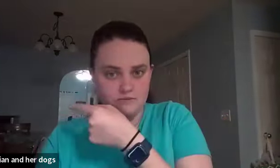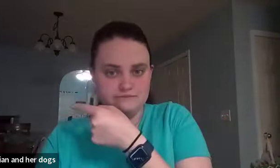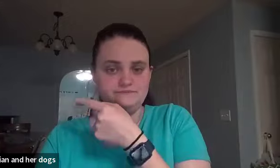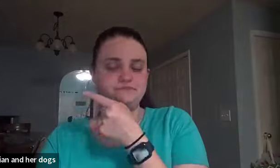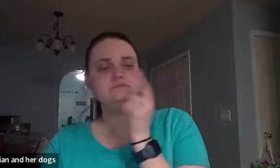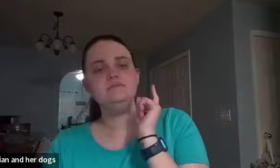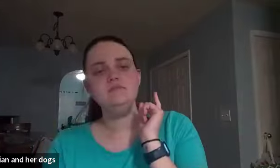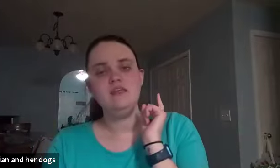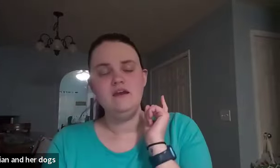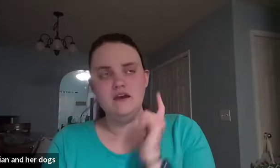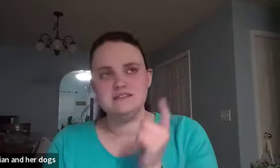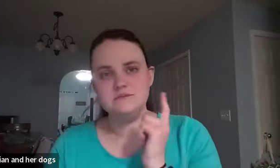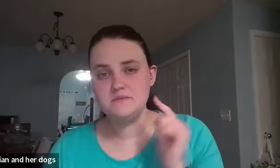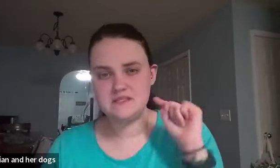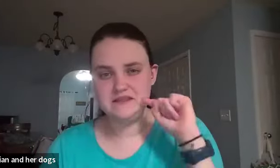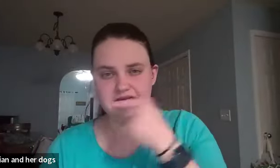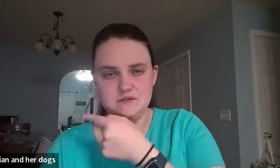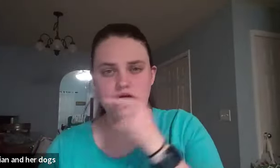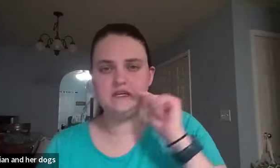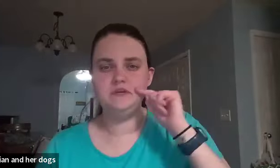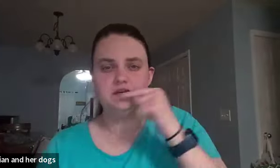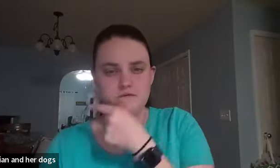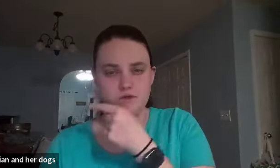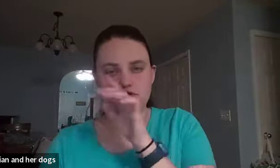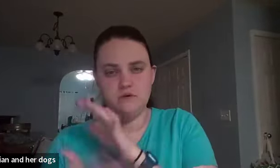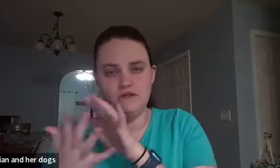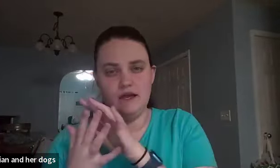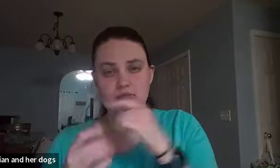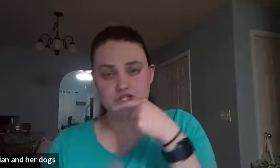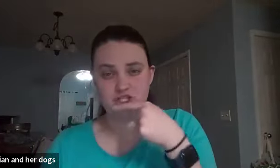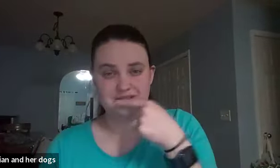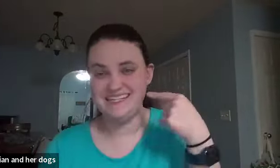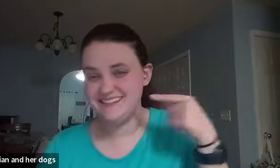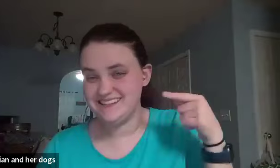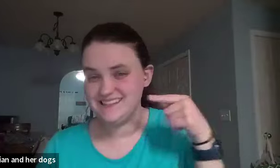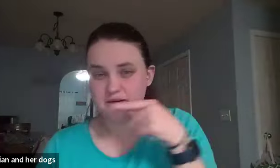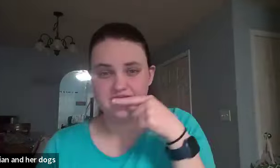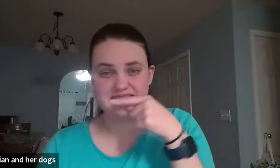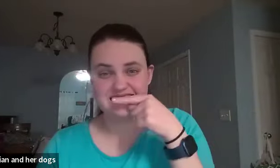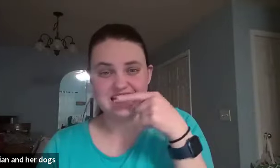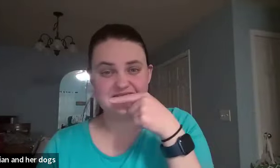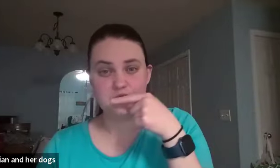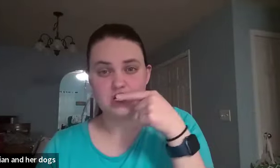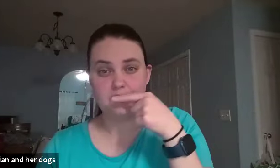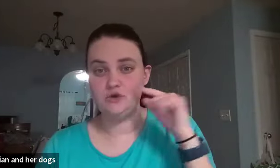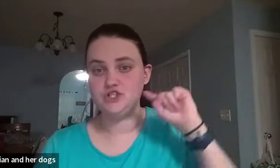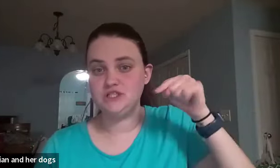Corn. Sometimes this one can be confused with like brushing your teeth because it is that similar kind of